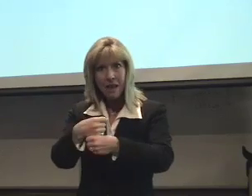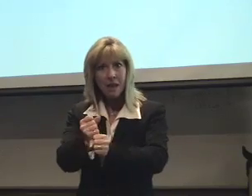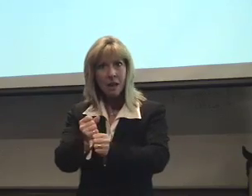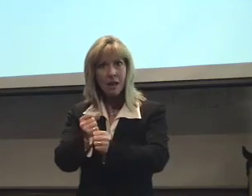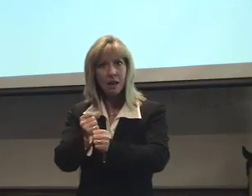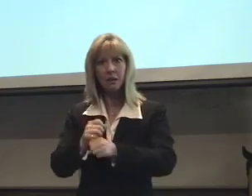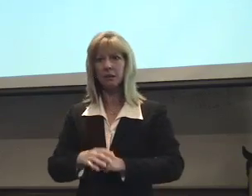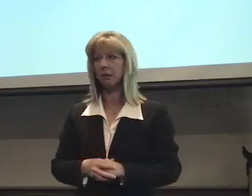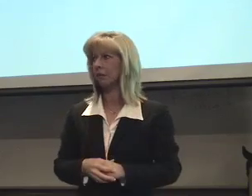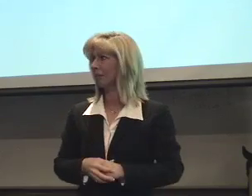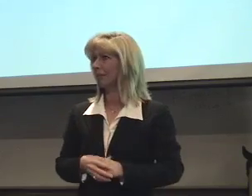mind.